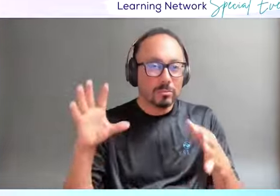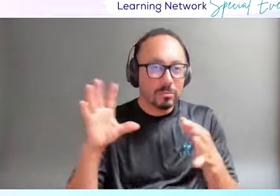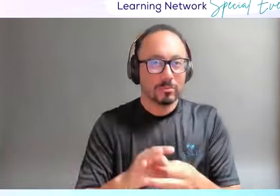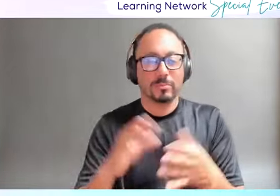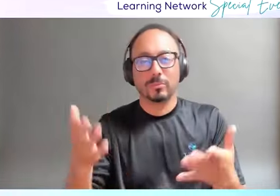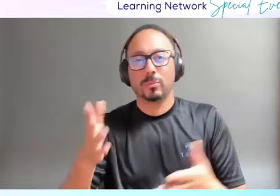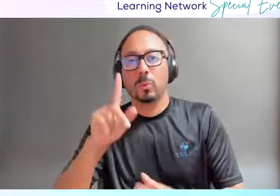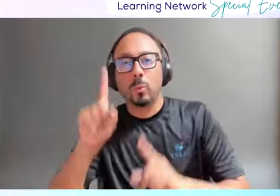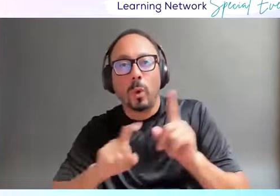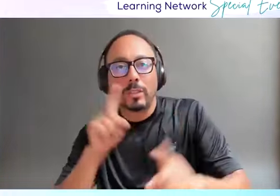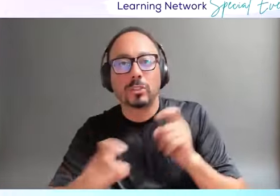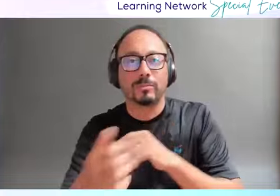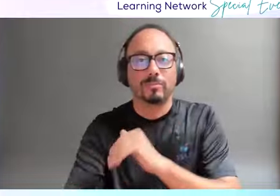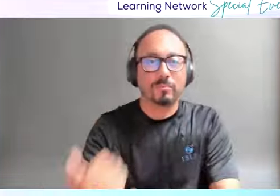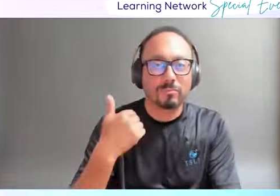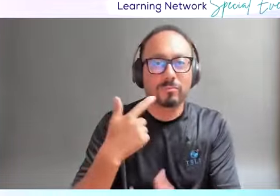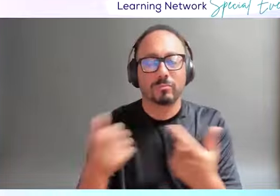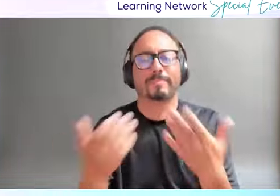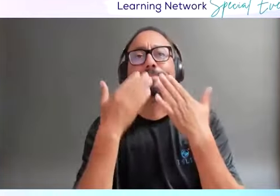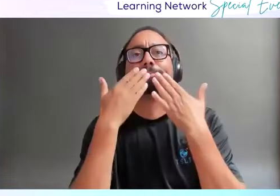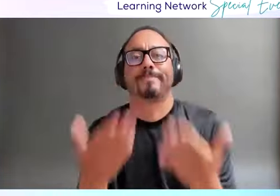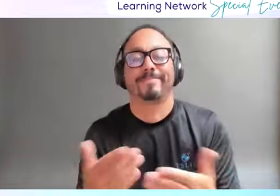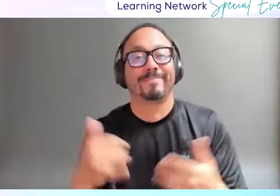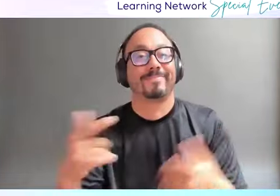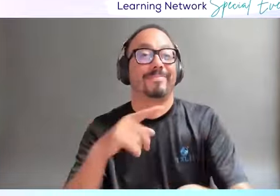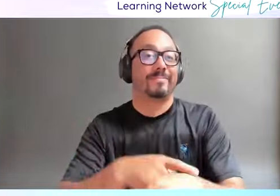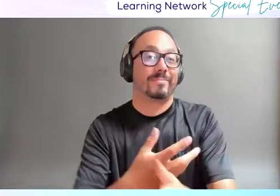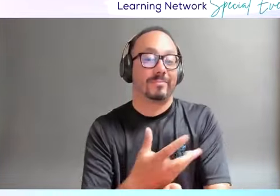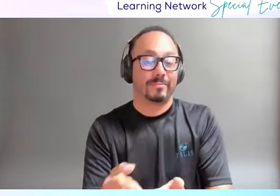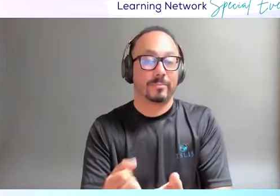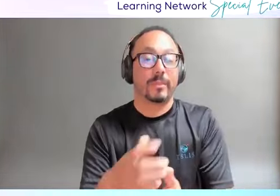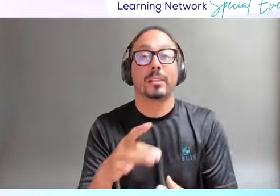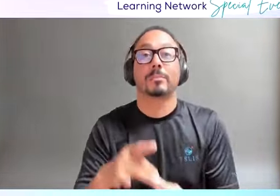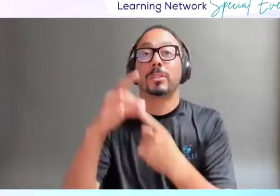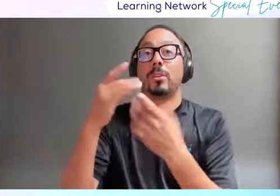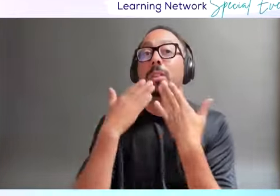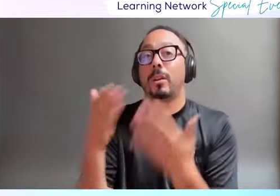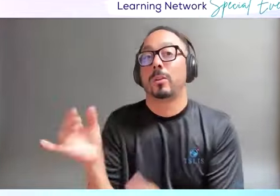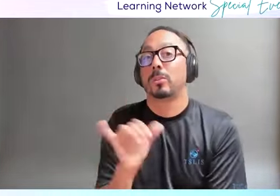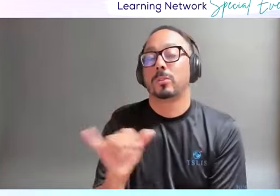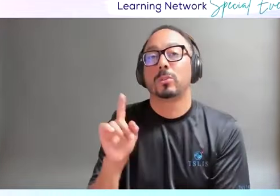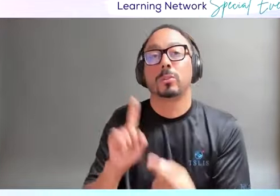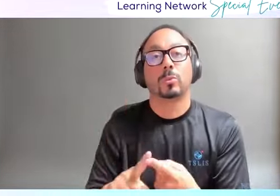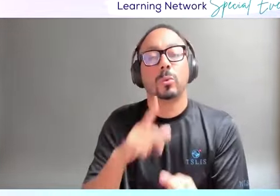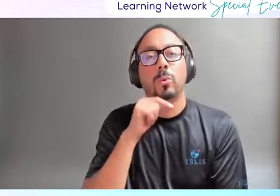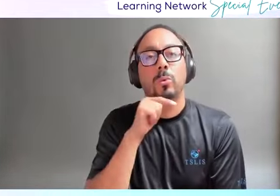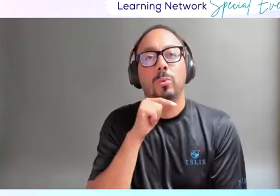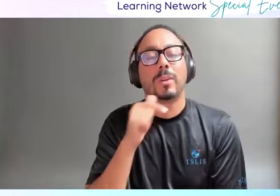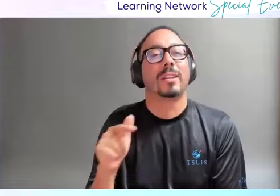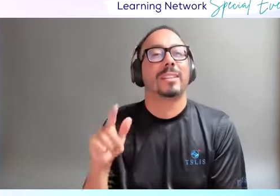questions. It is all the time that we have, and I want to send a special thank you as well to the rest of the Learning Network team behind the